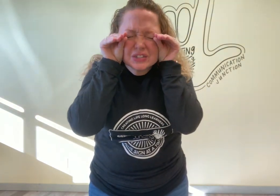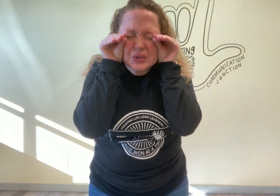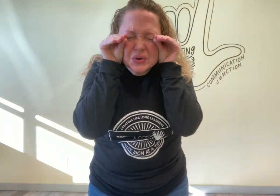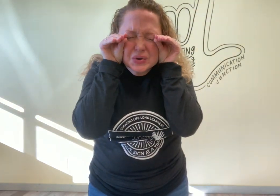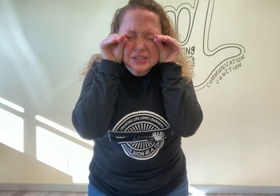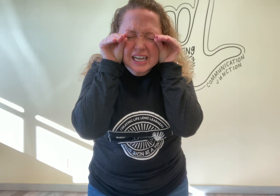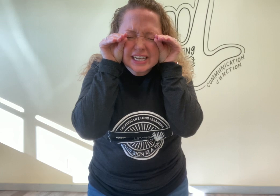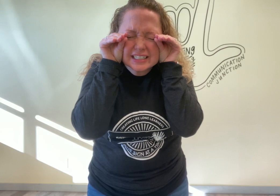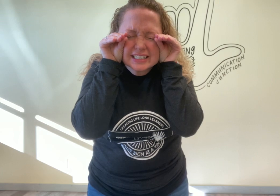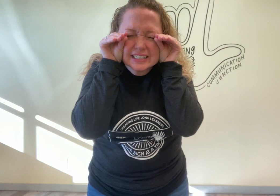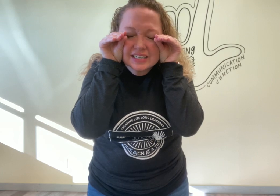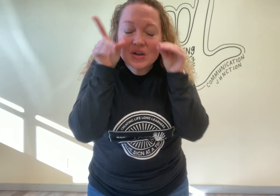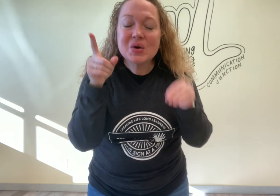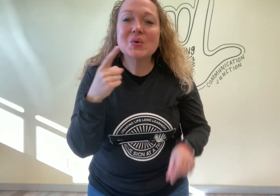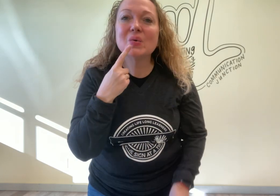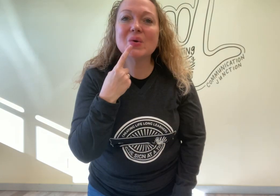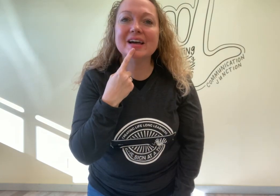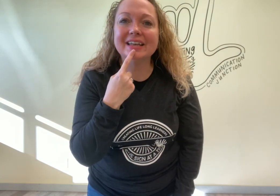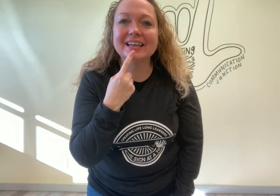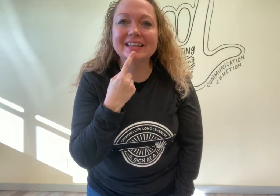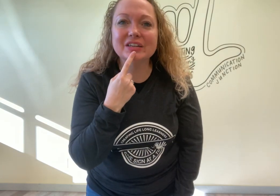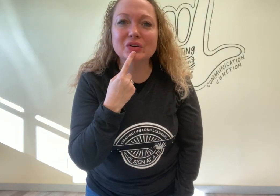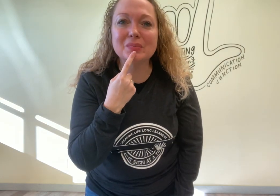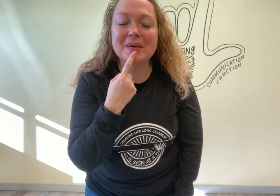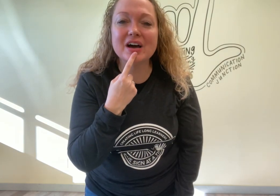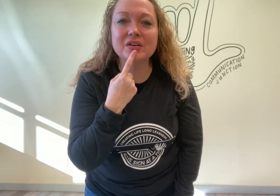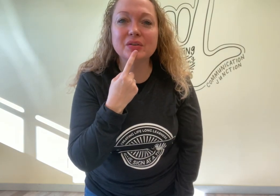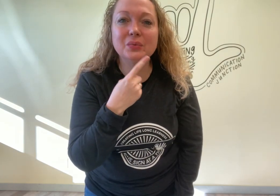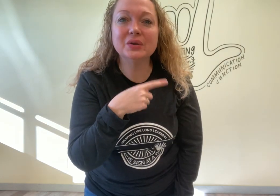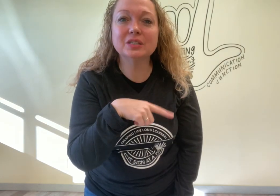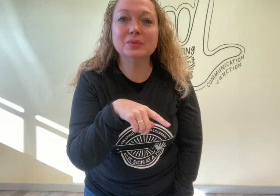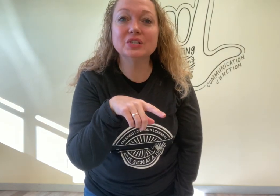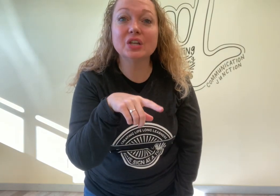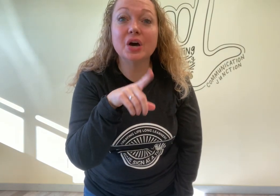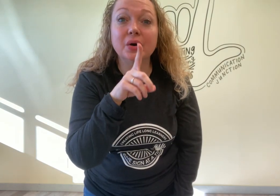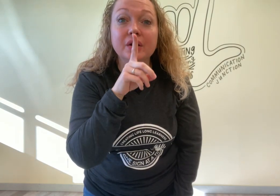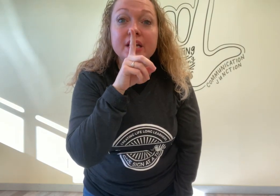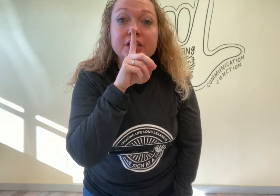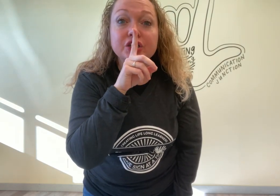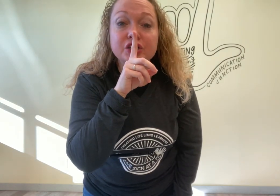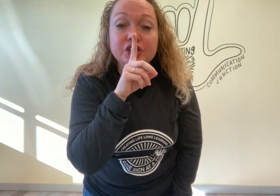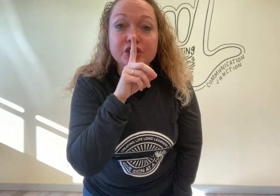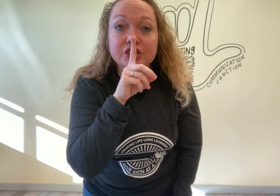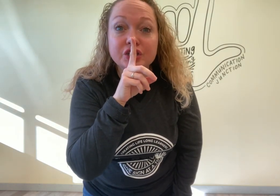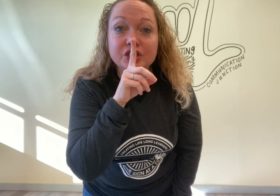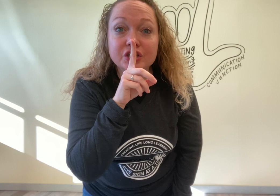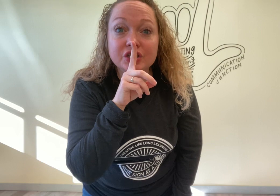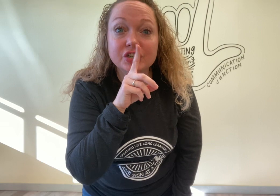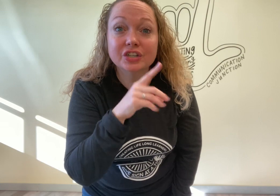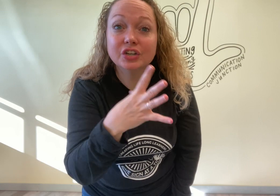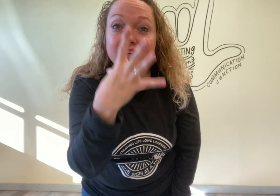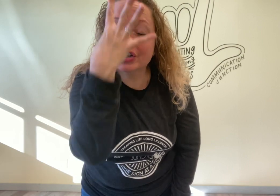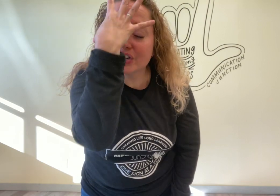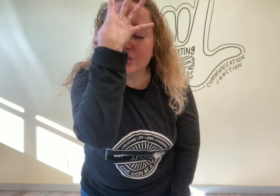so tight. 1 little mouth whispers low, Shh.